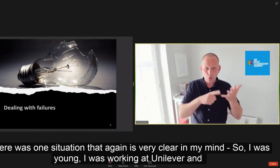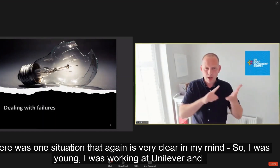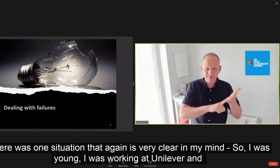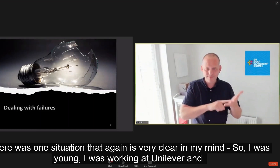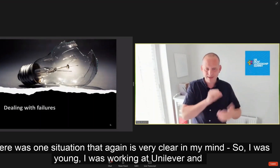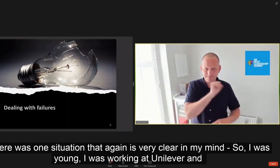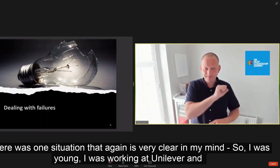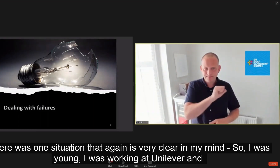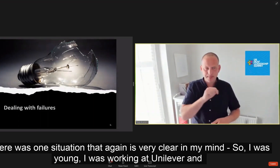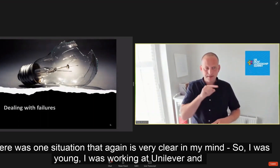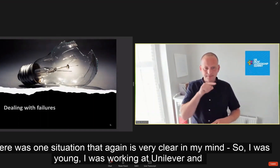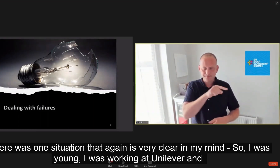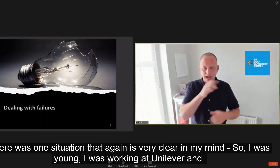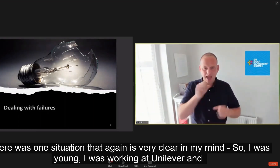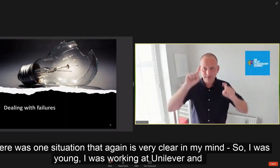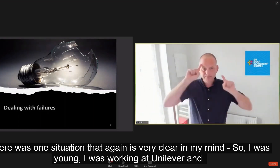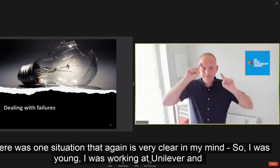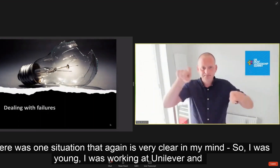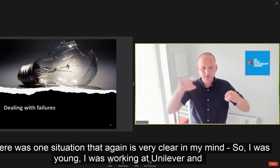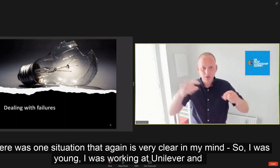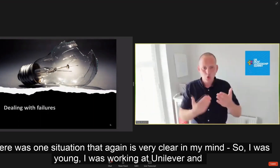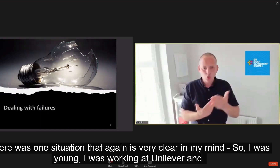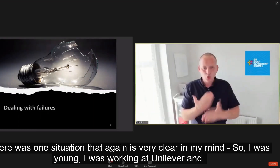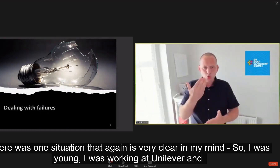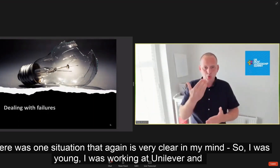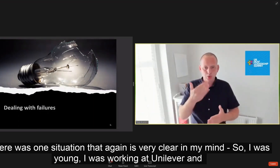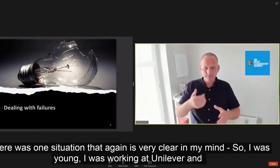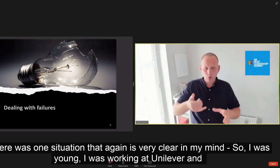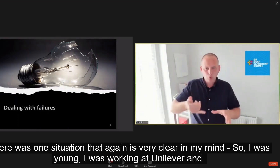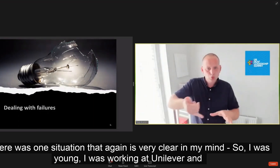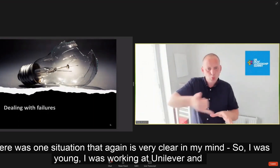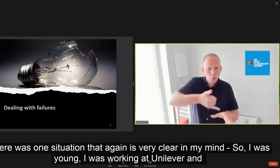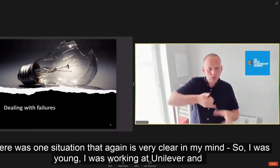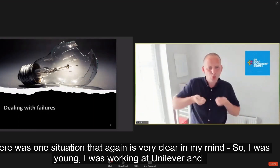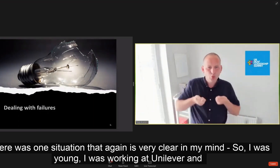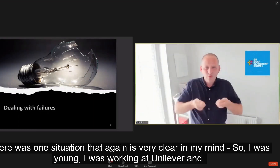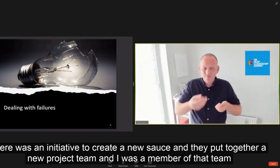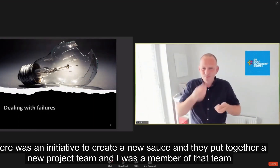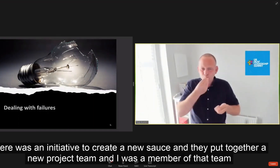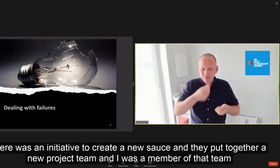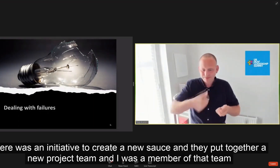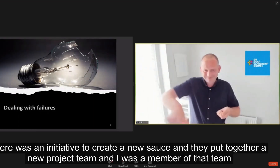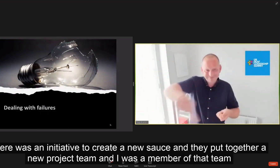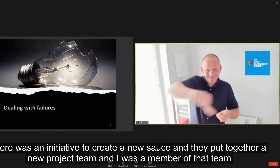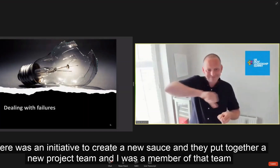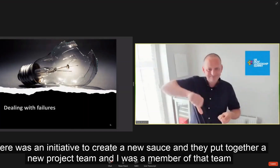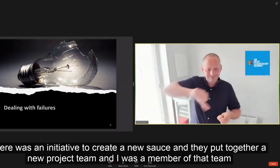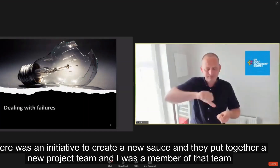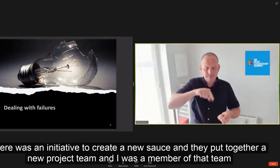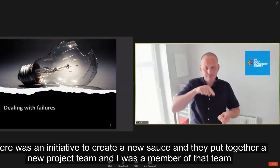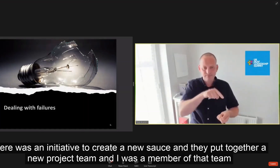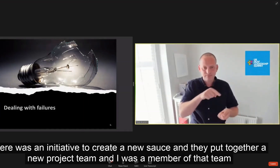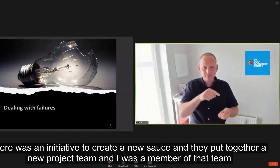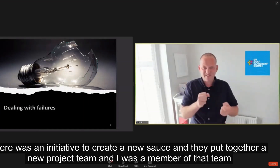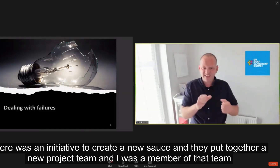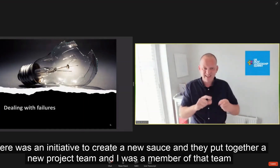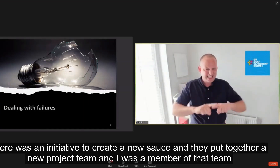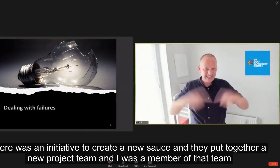clear in my mind. So I was young, I was working at Unilever, and they'd had an initiative for a new sauce. Unilever